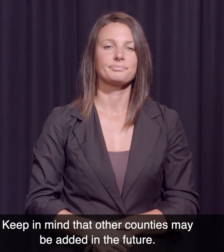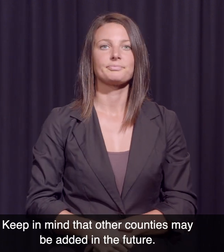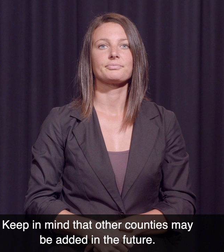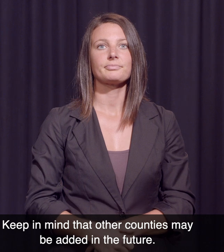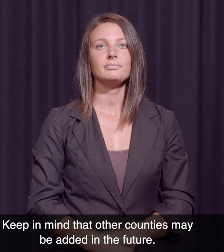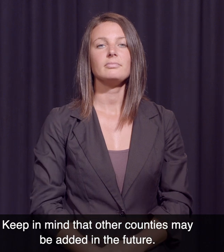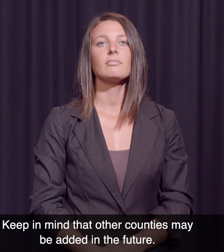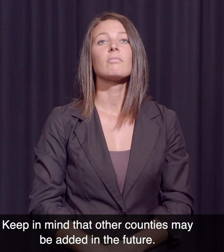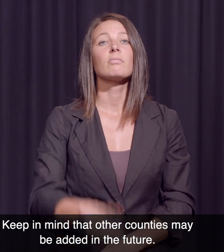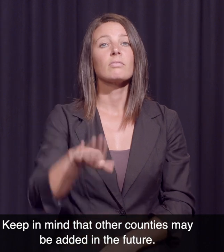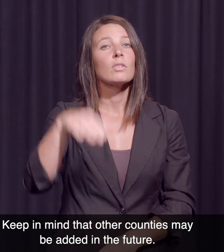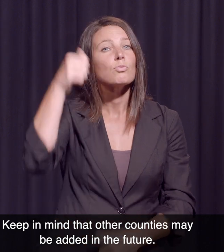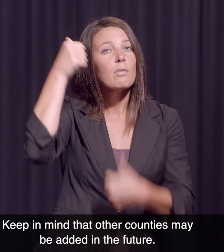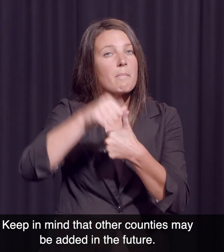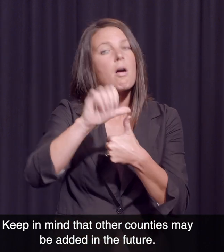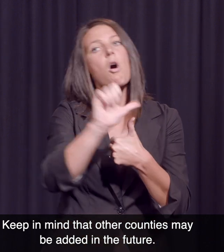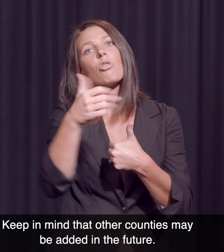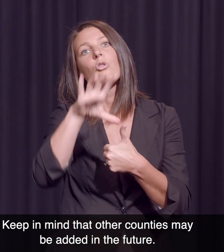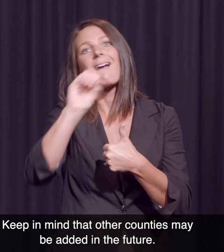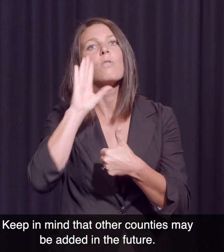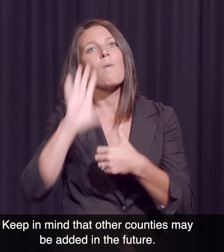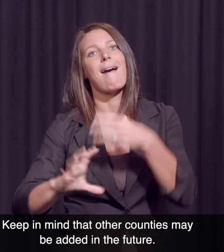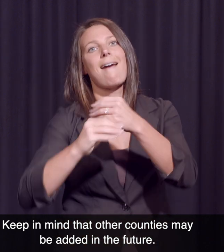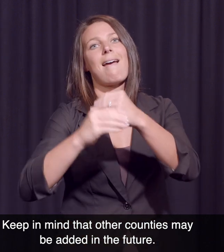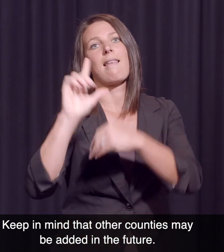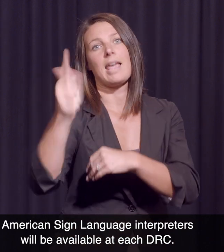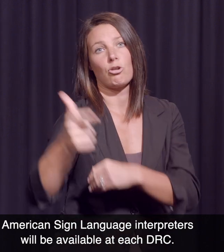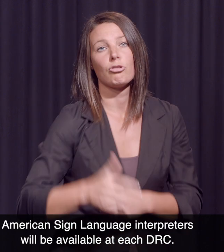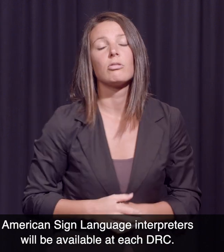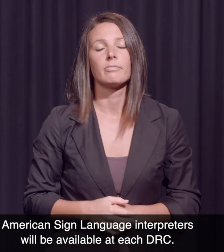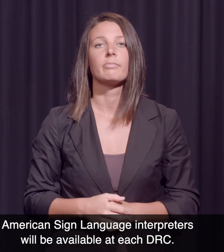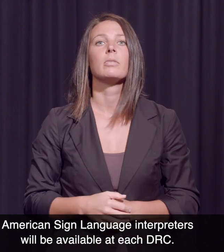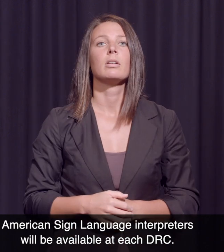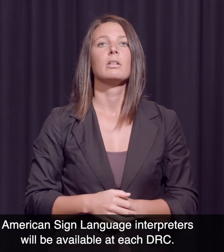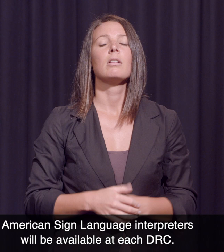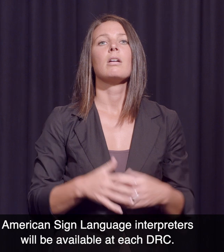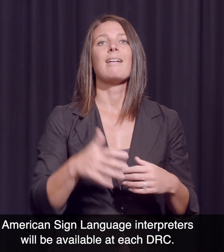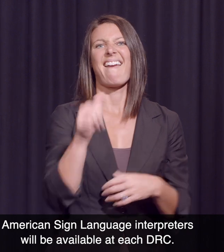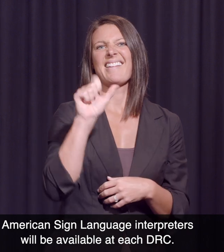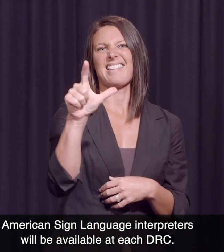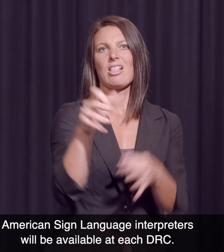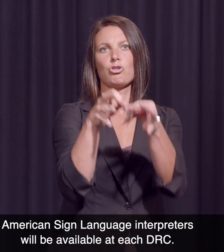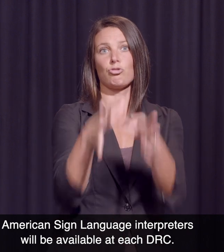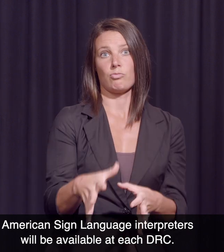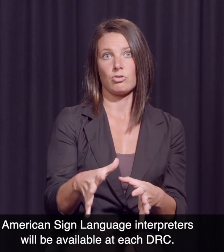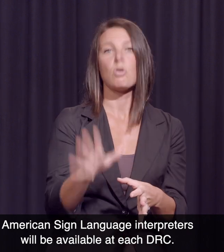Keep in mind that other counties may be added in the future. American Sign Language interpreters will be available